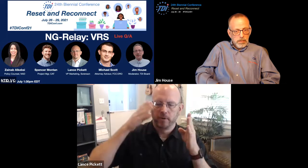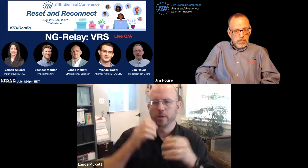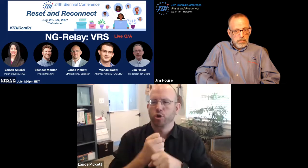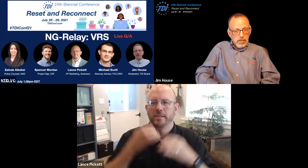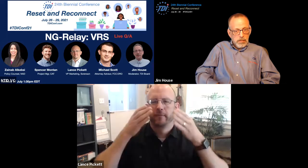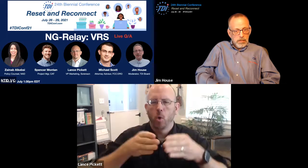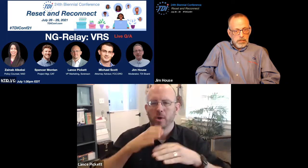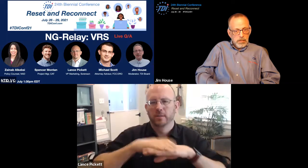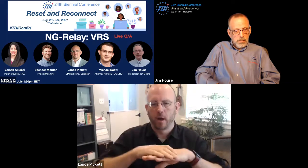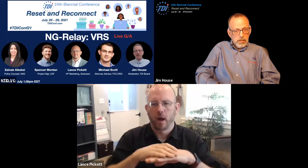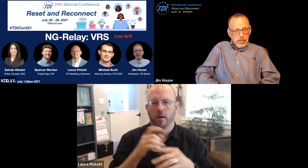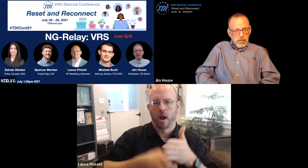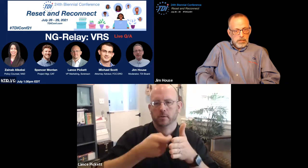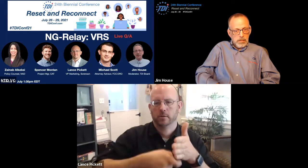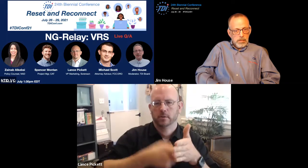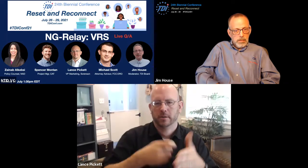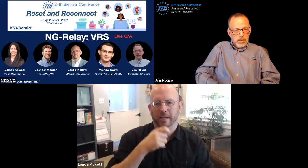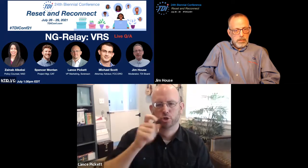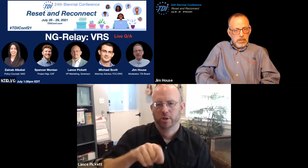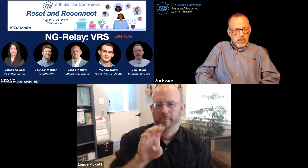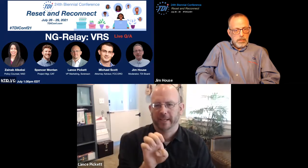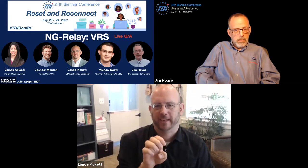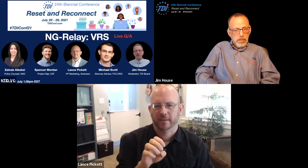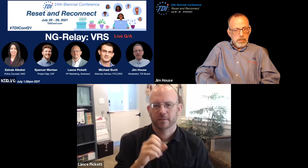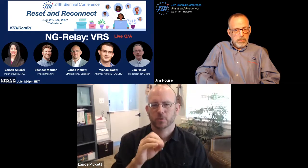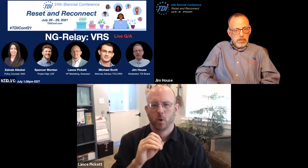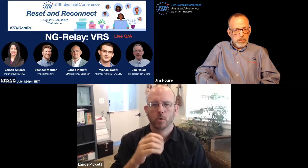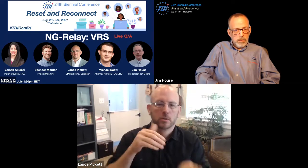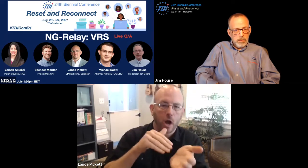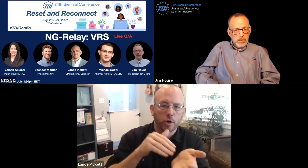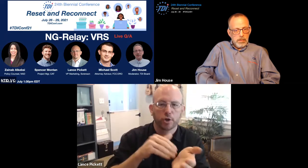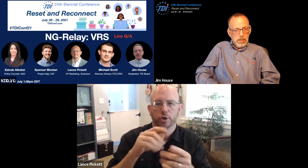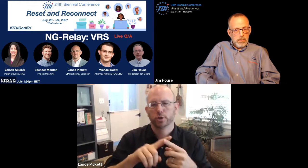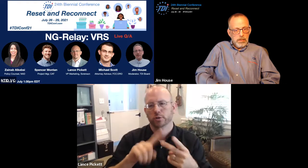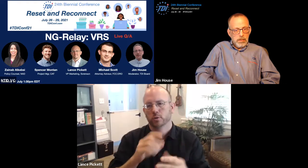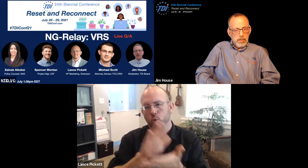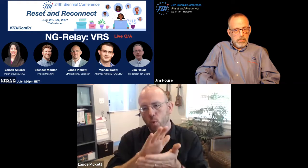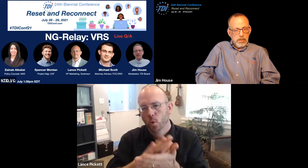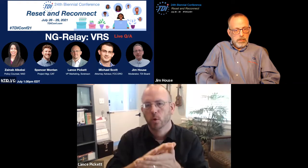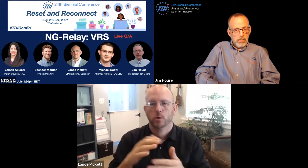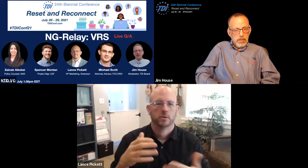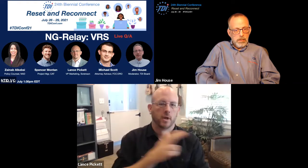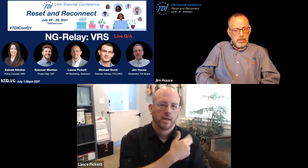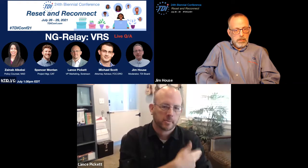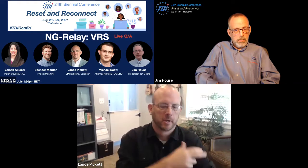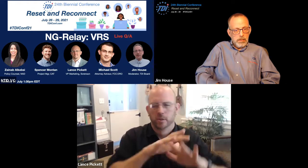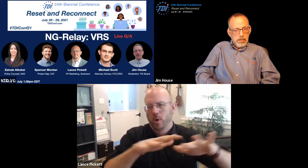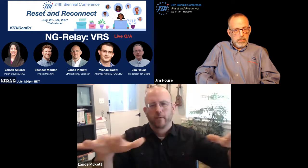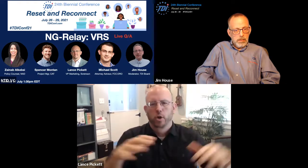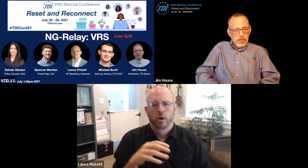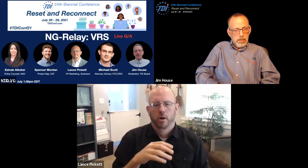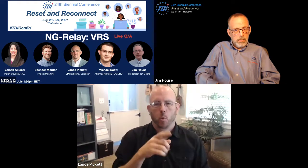it's creates focus on cost, and it shouldn't be like that. So like doctors,